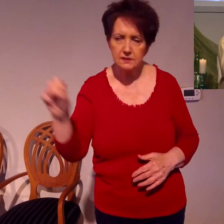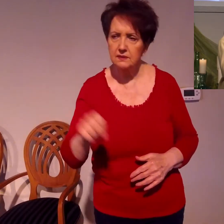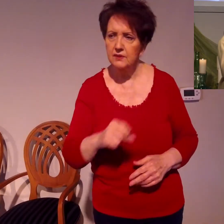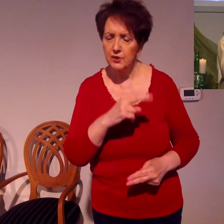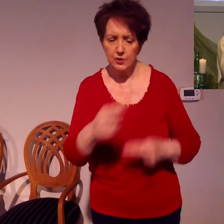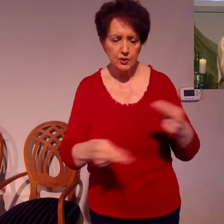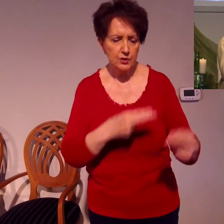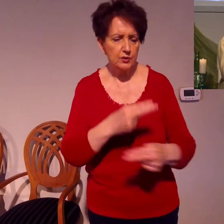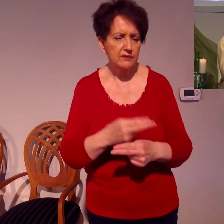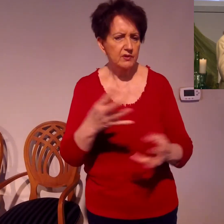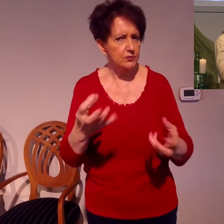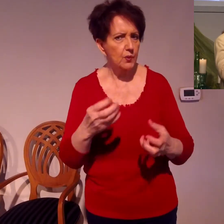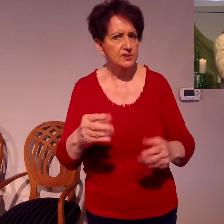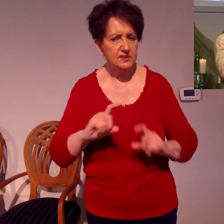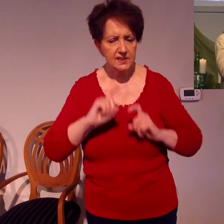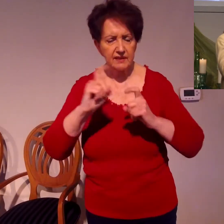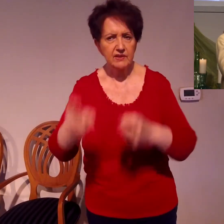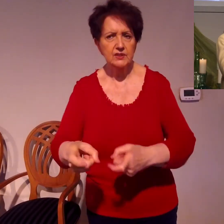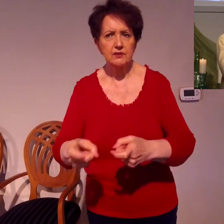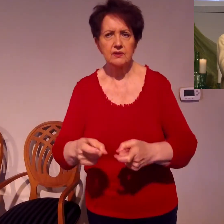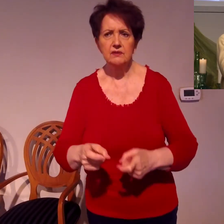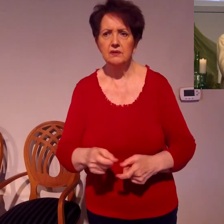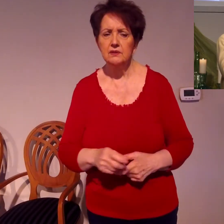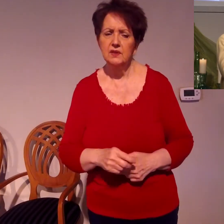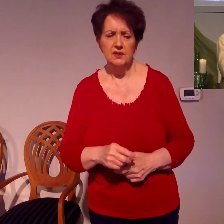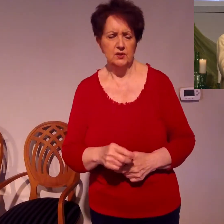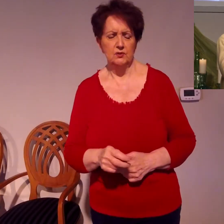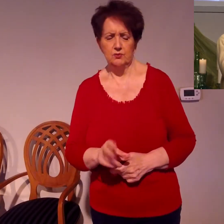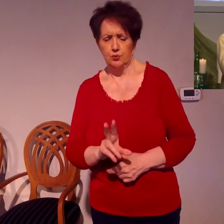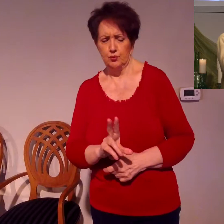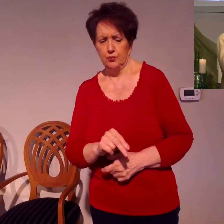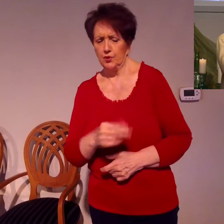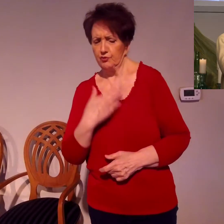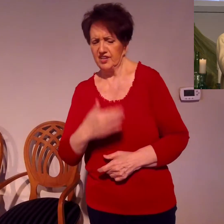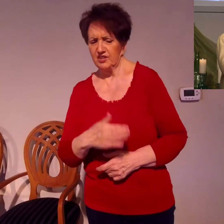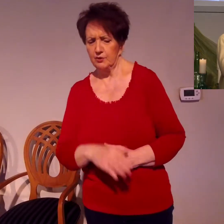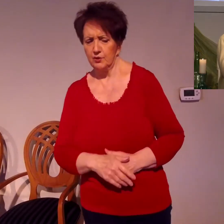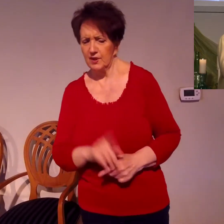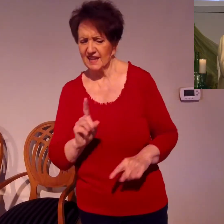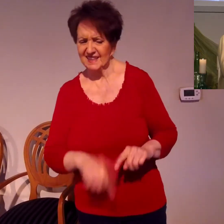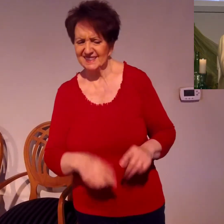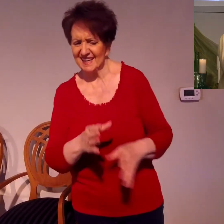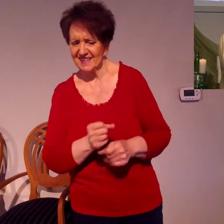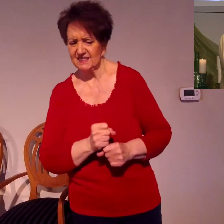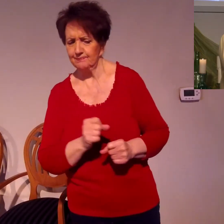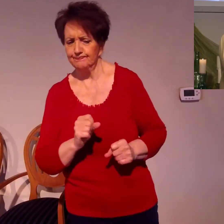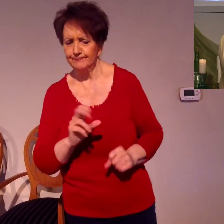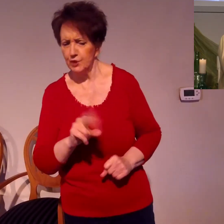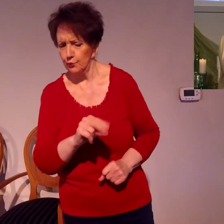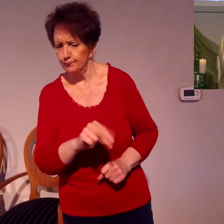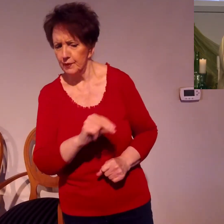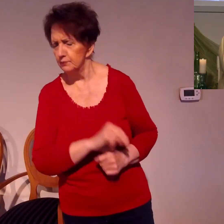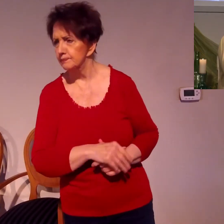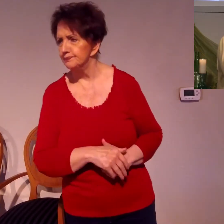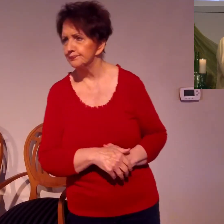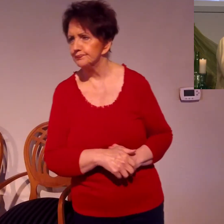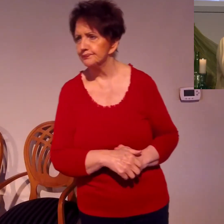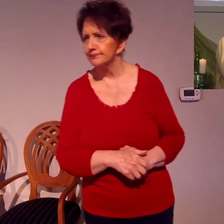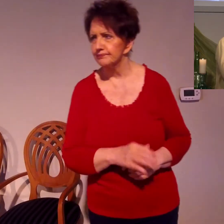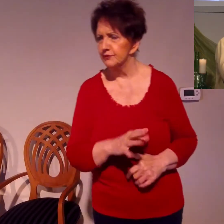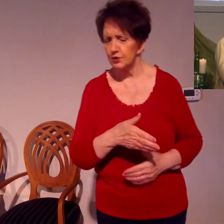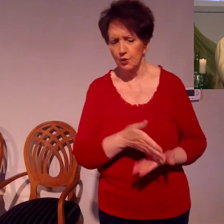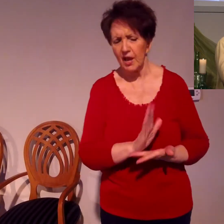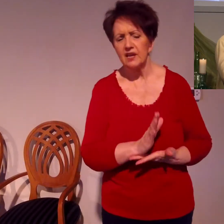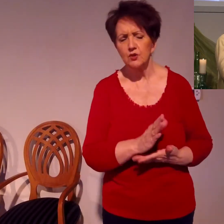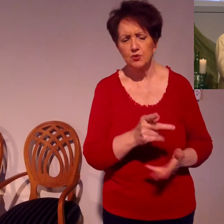give you something, sometimes we go, no, thank you. Oh, I can't take that. No, it's all right. You